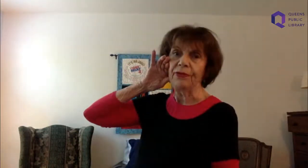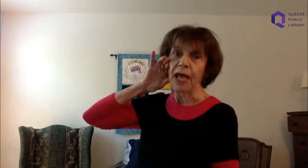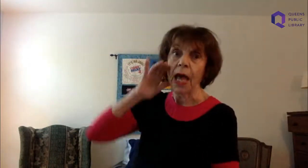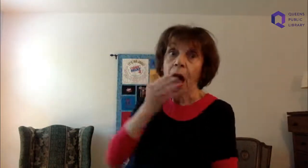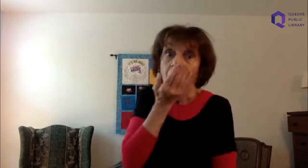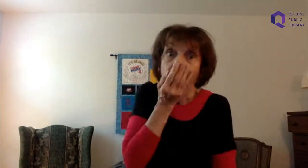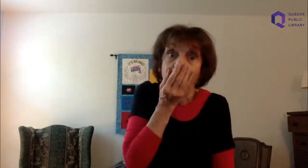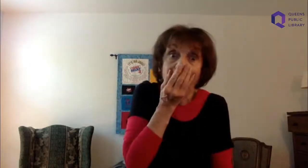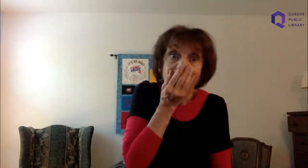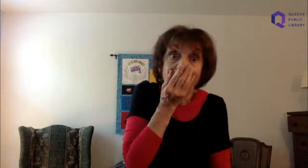there?"